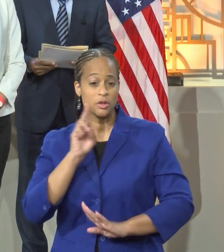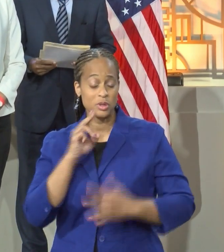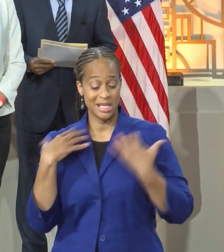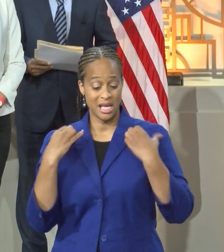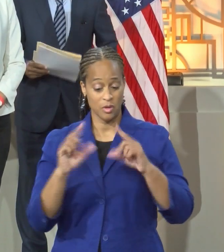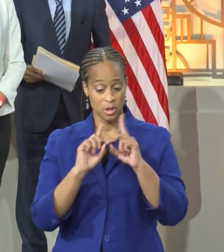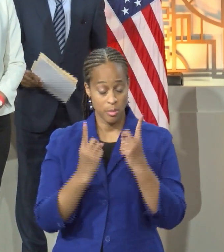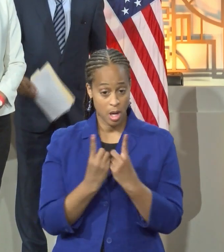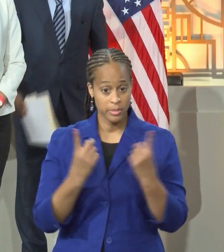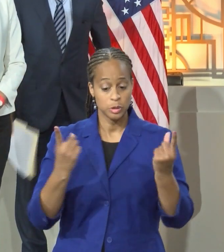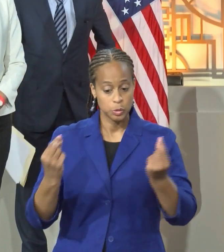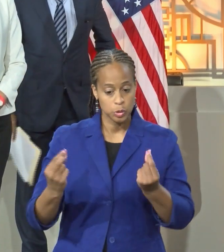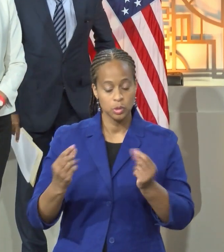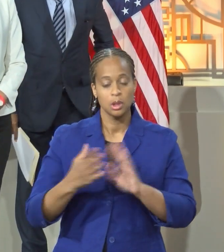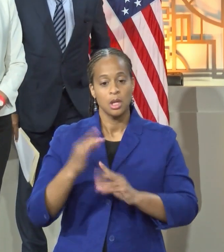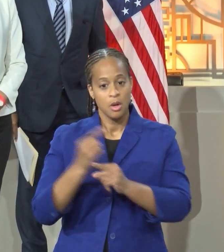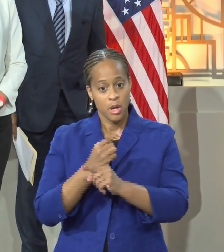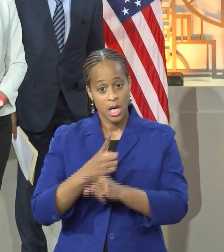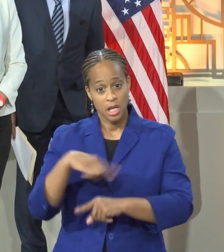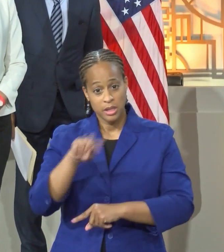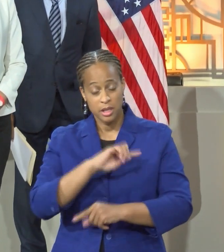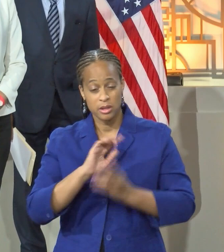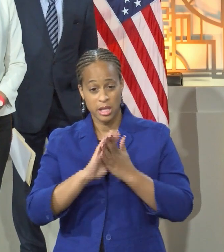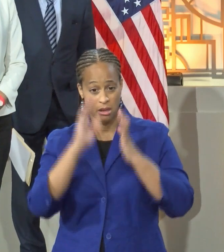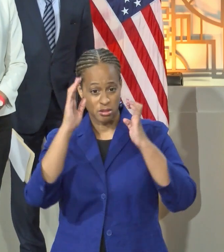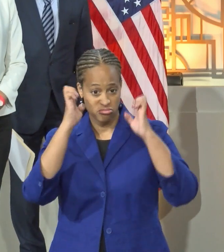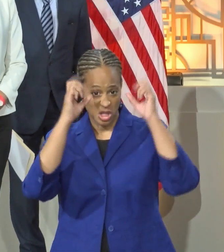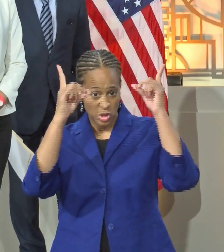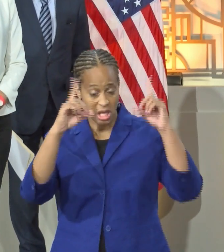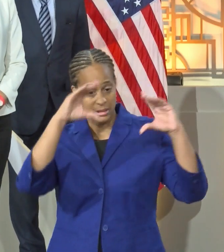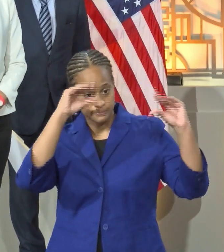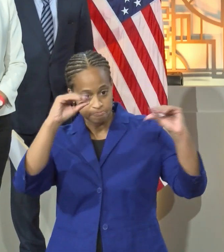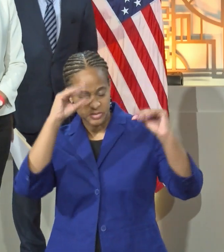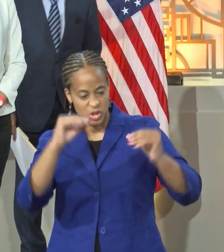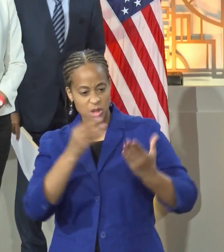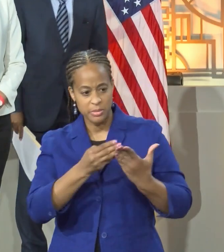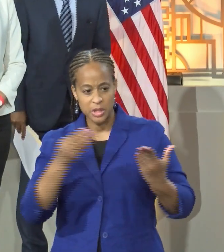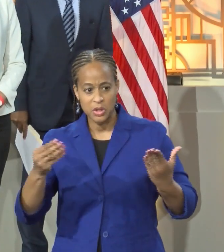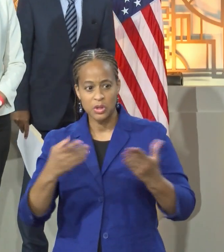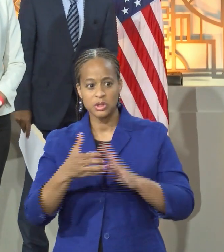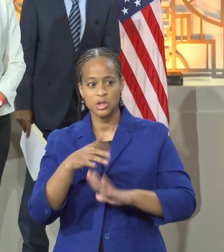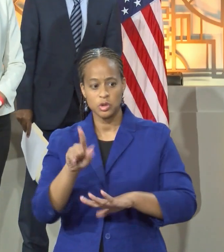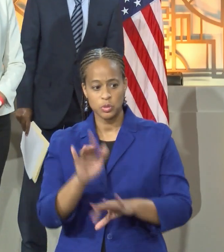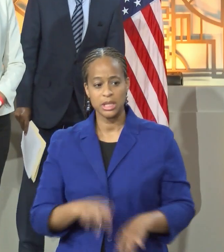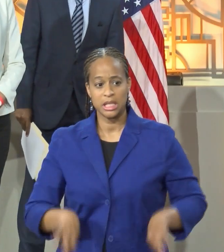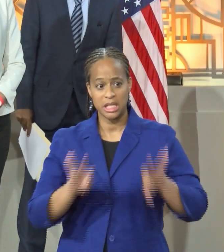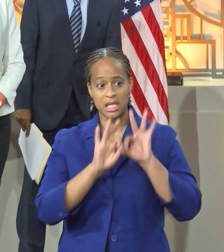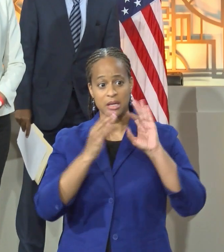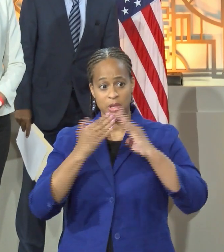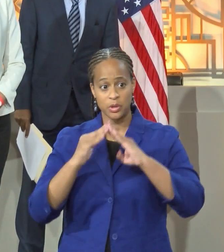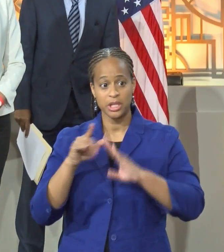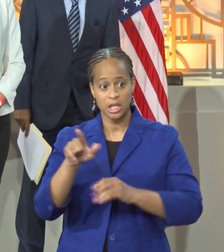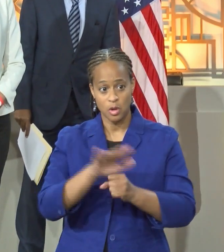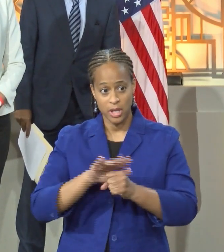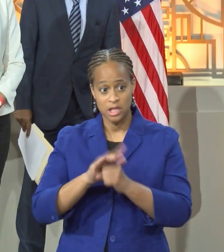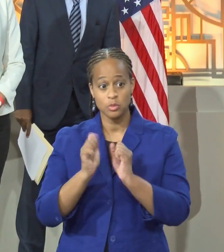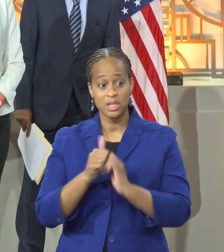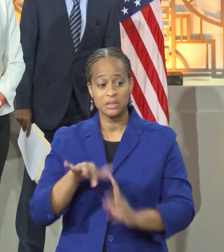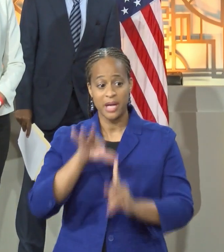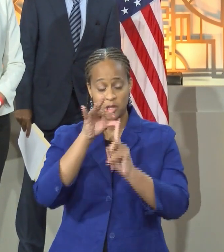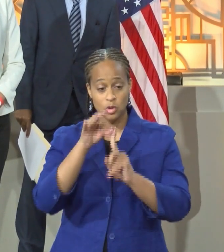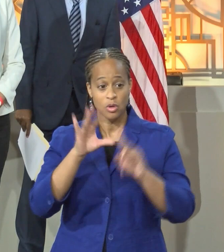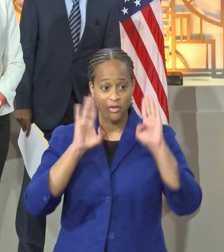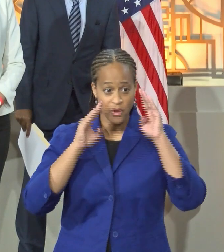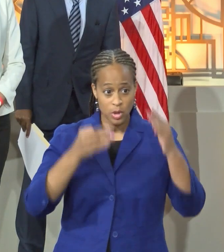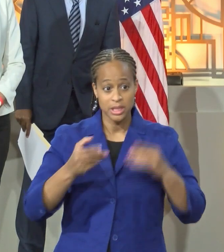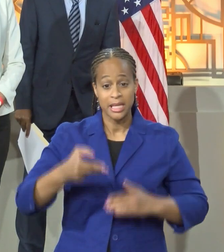will regularly deliver Better Together educational materials to key community locations with special focus in